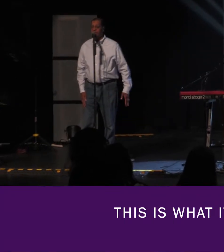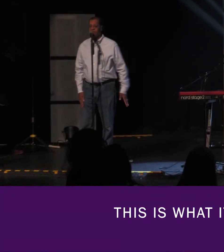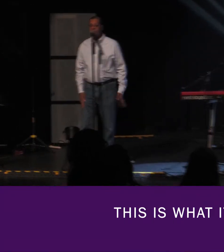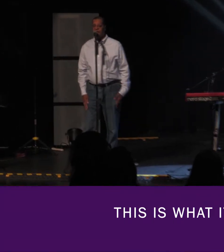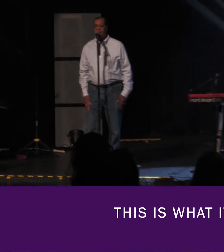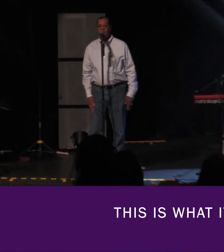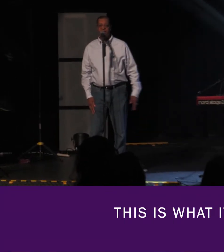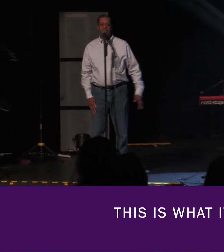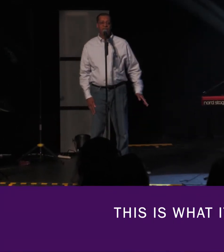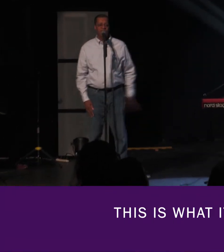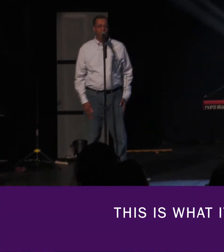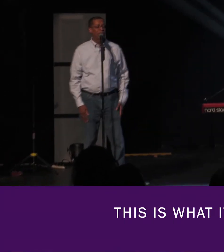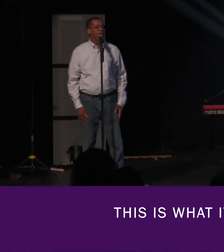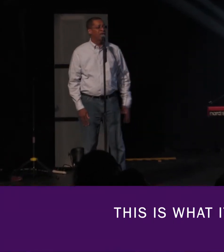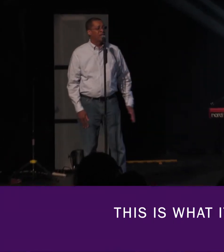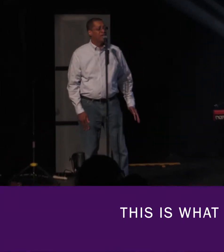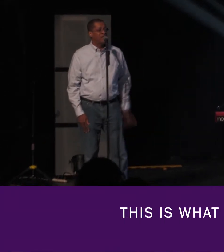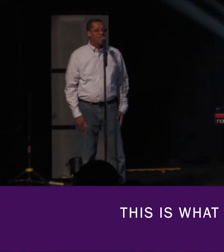it sounds like.